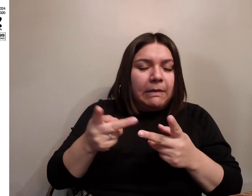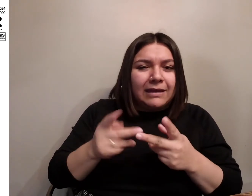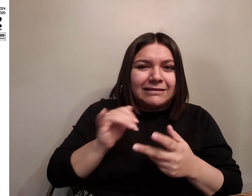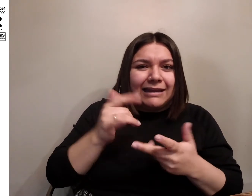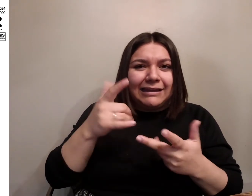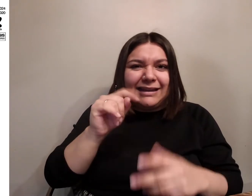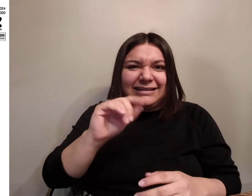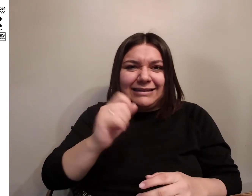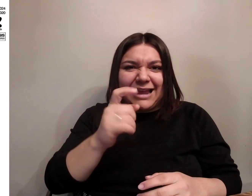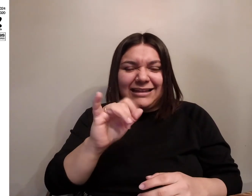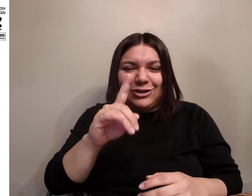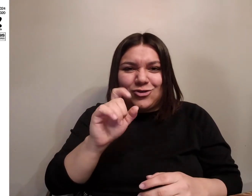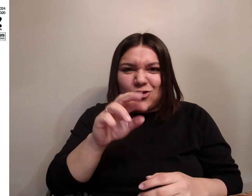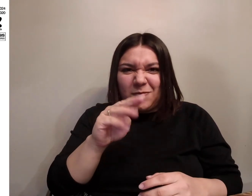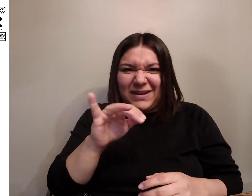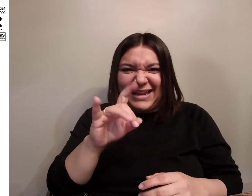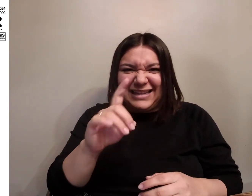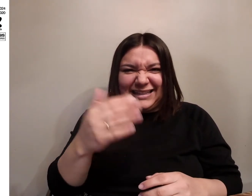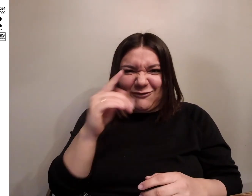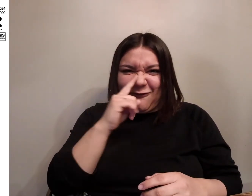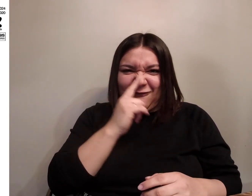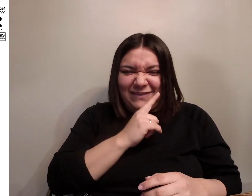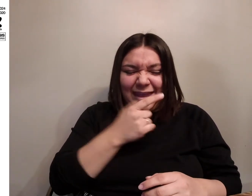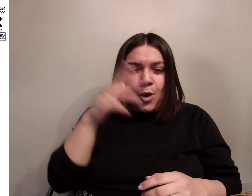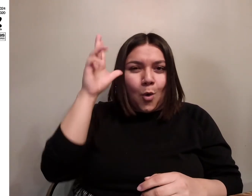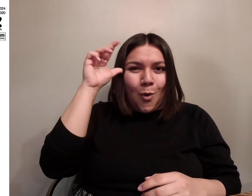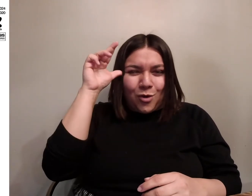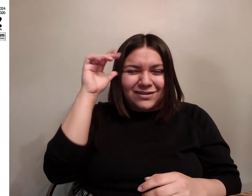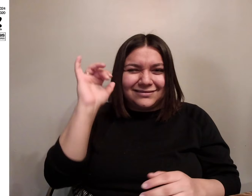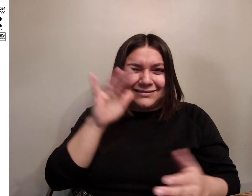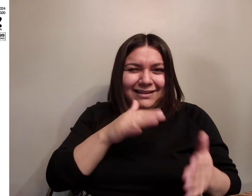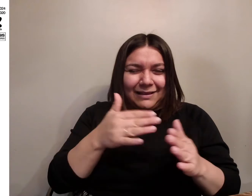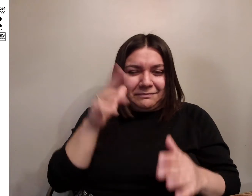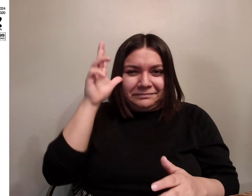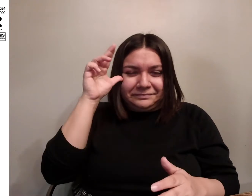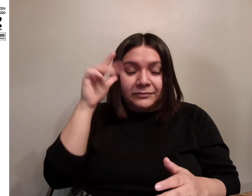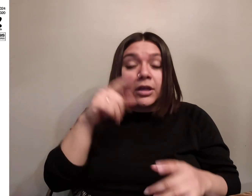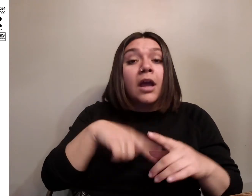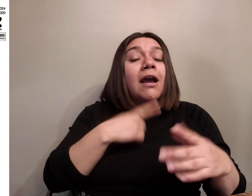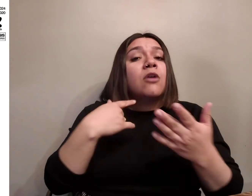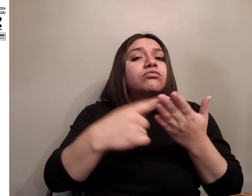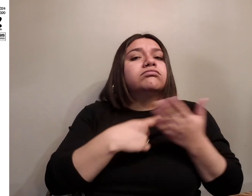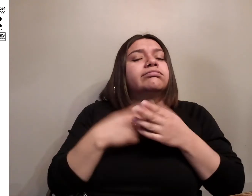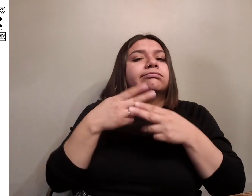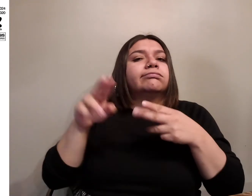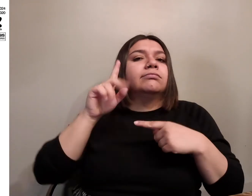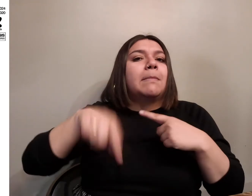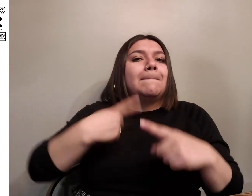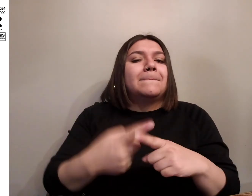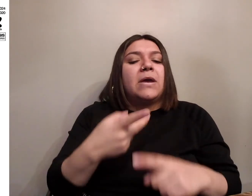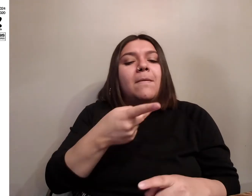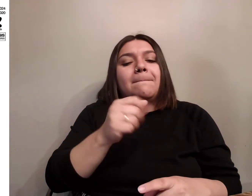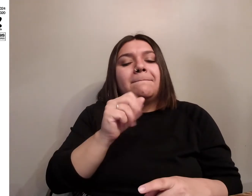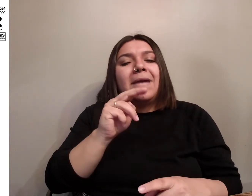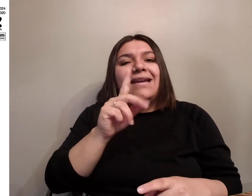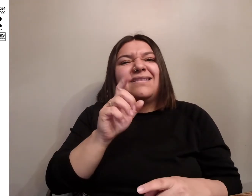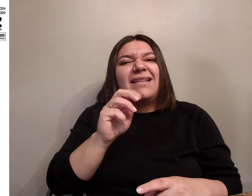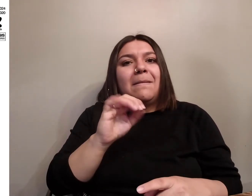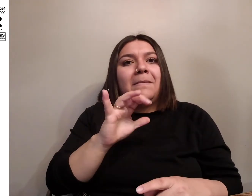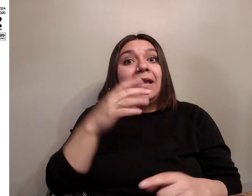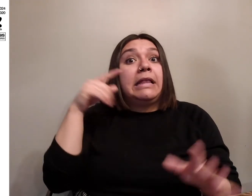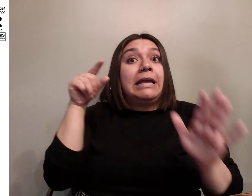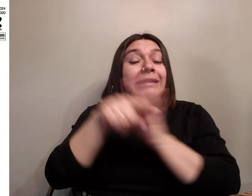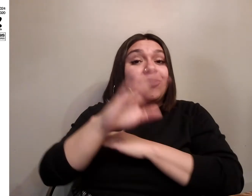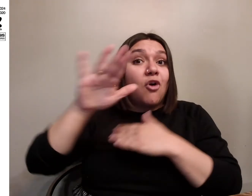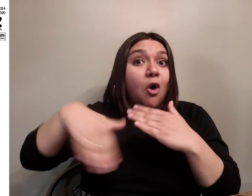to there's a stuffed horse, a taxidermied horse, and there's this brief discussion